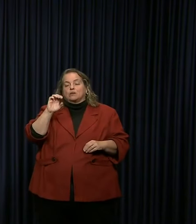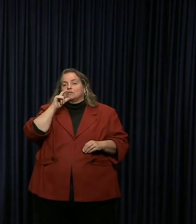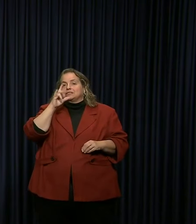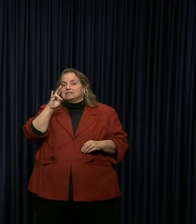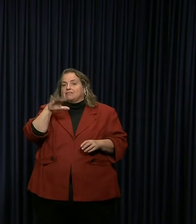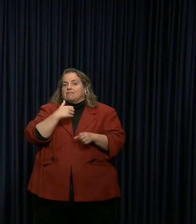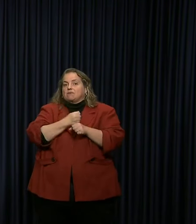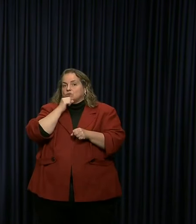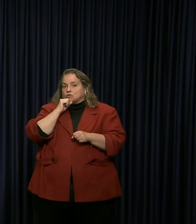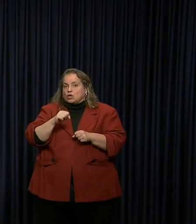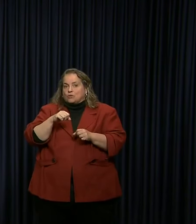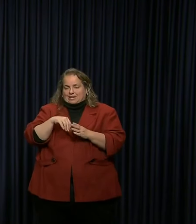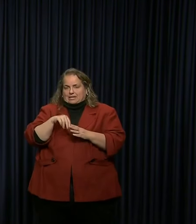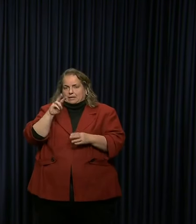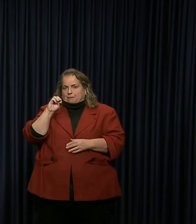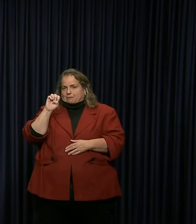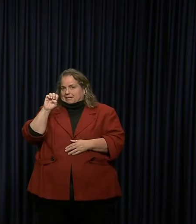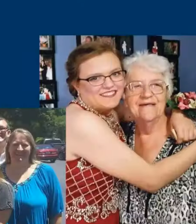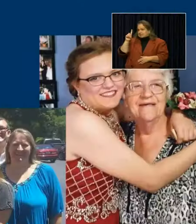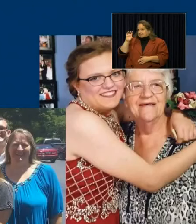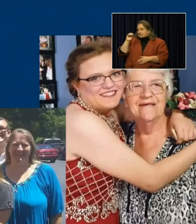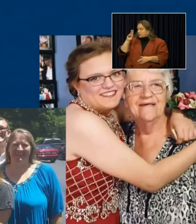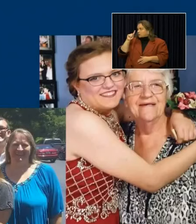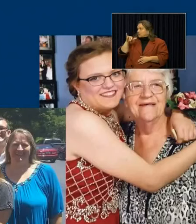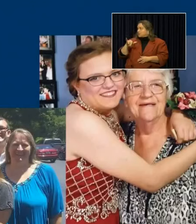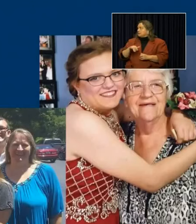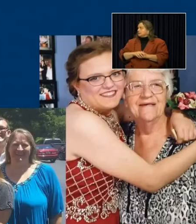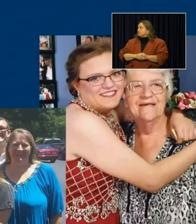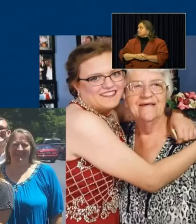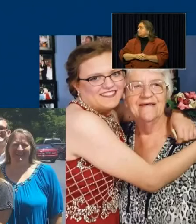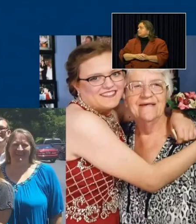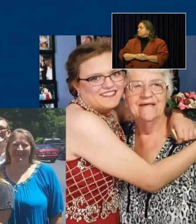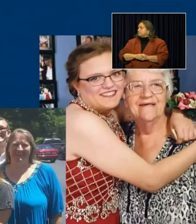old in Meade County.